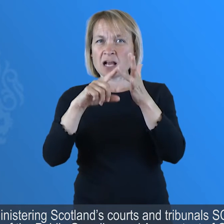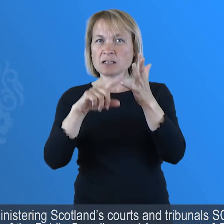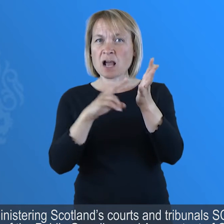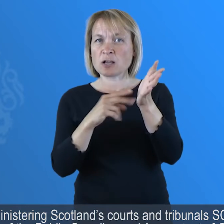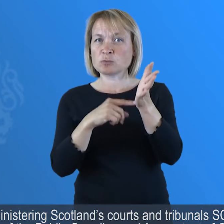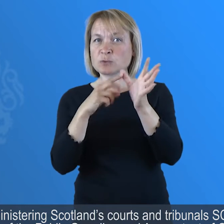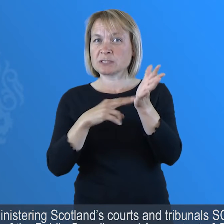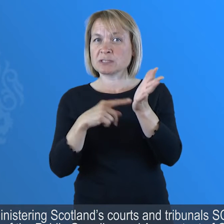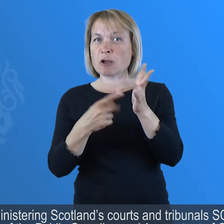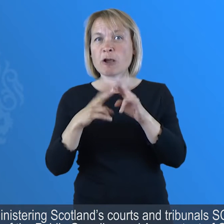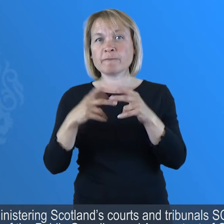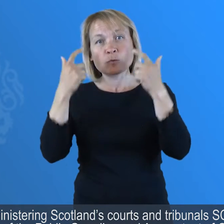and Accountant of Court.